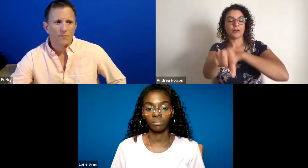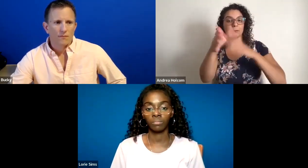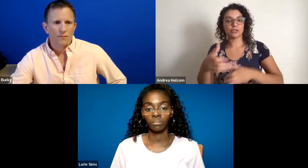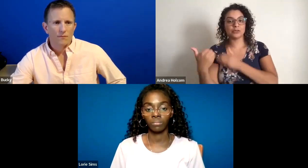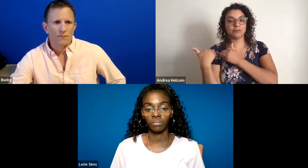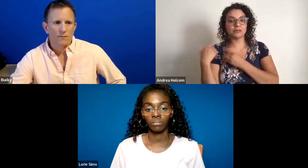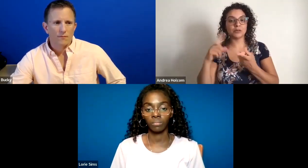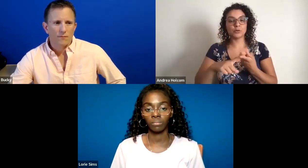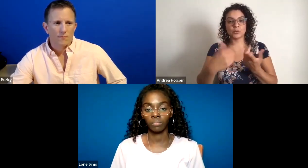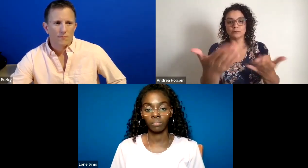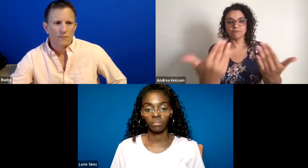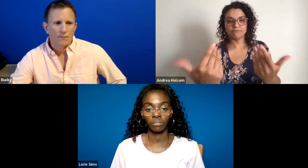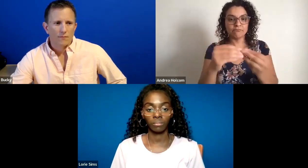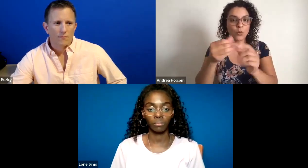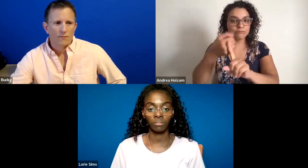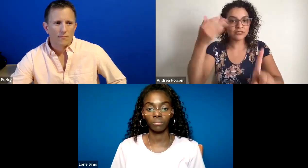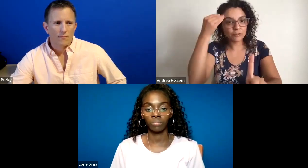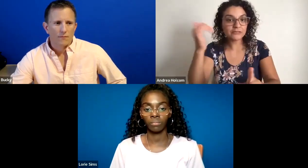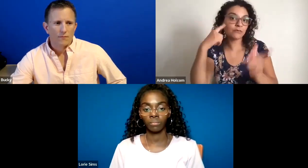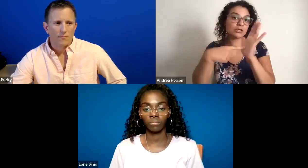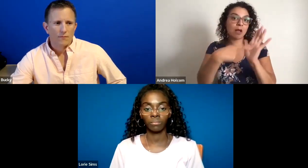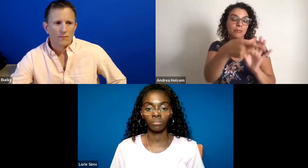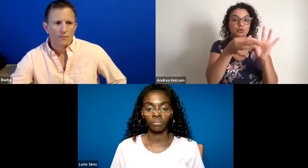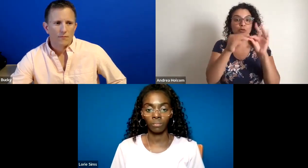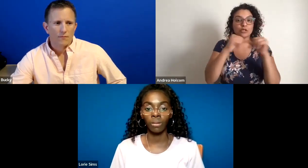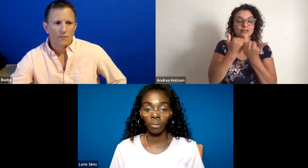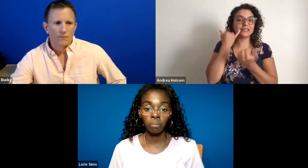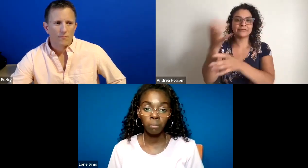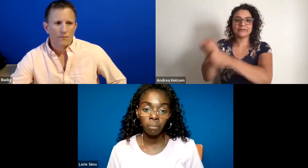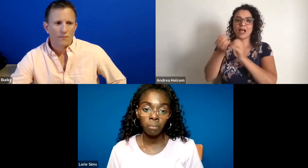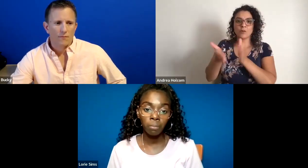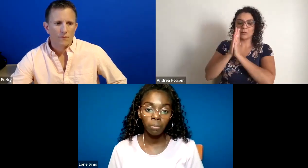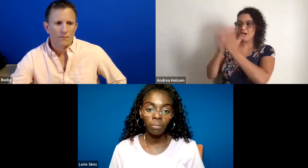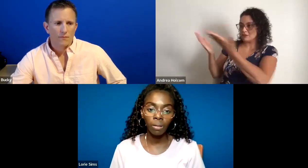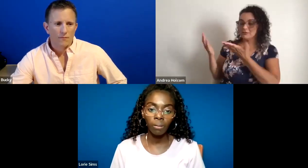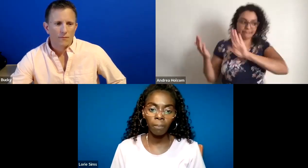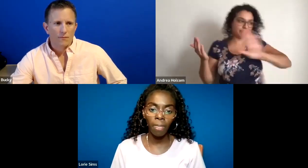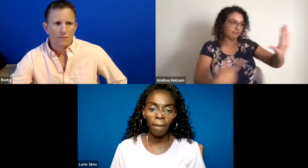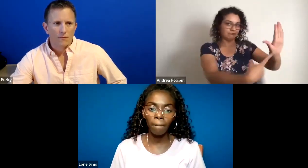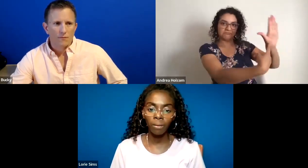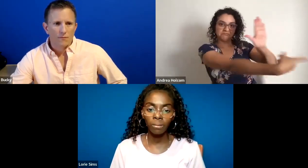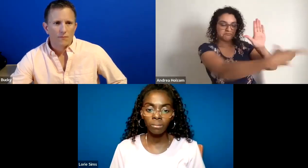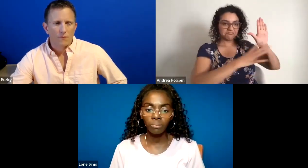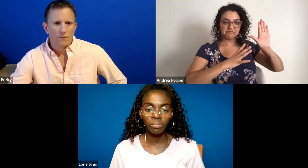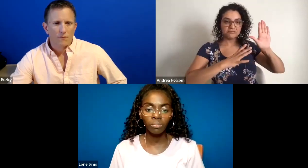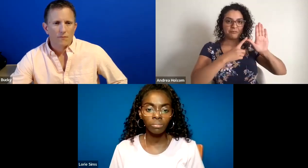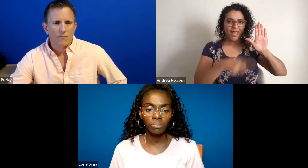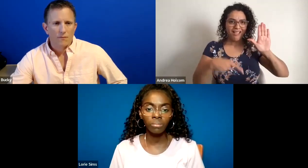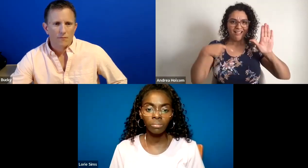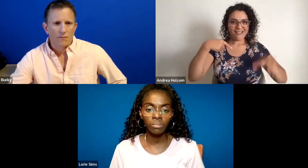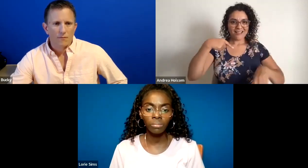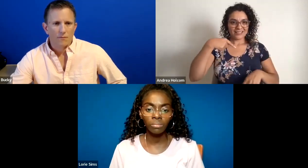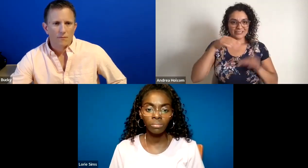our responsibility, or is it the other person's responsibility to ask for more information? Like if you receive a request as an interpreter,